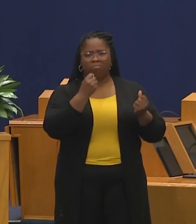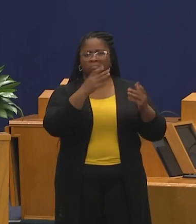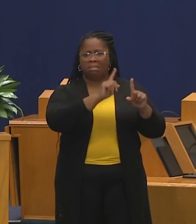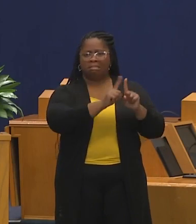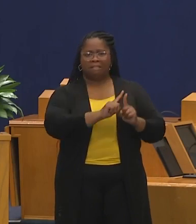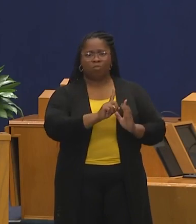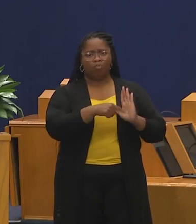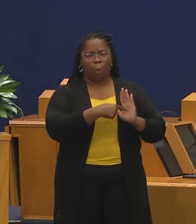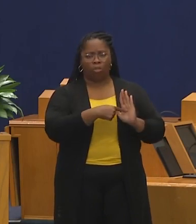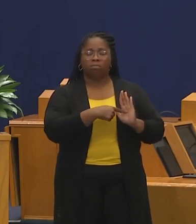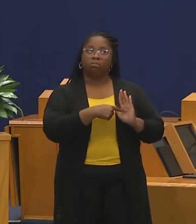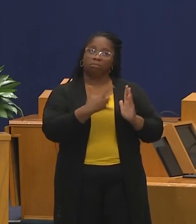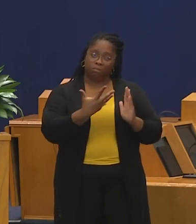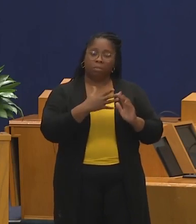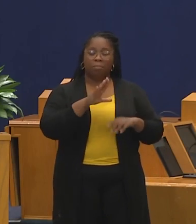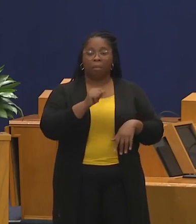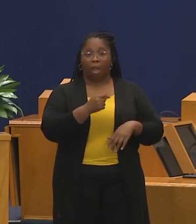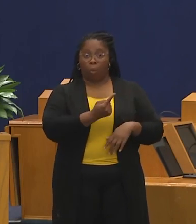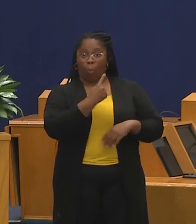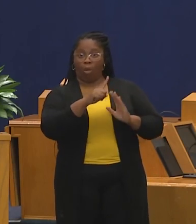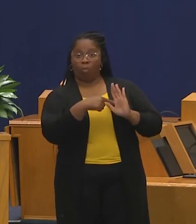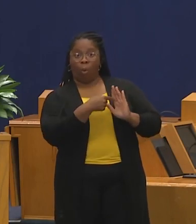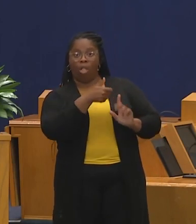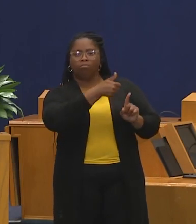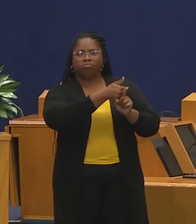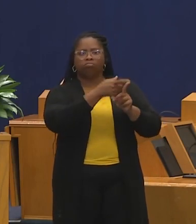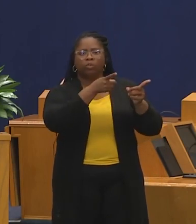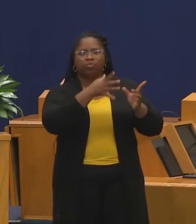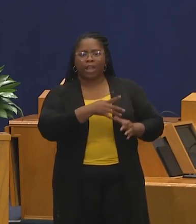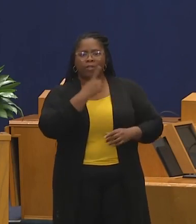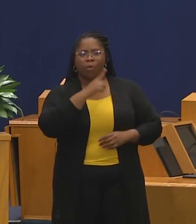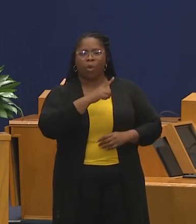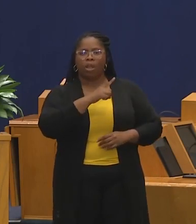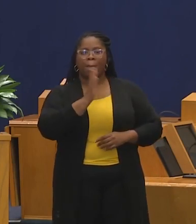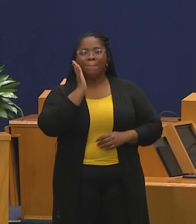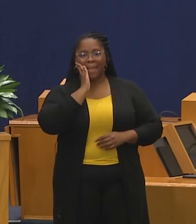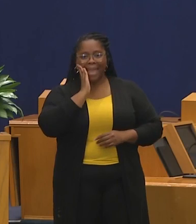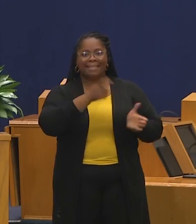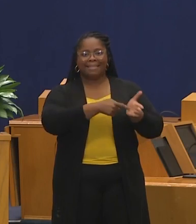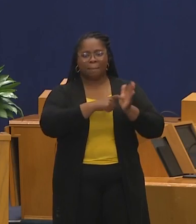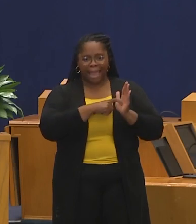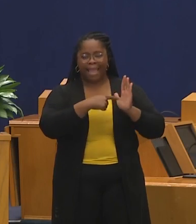among them, he is the director of the bed demand modeling